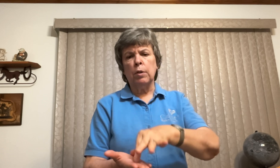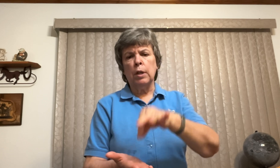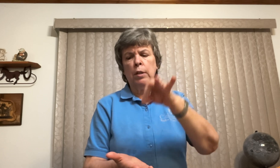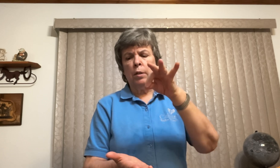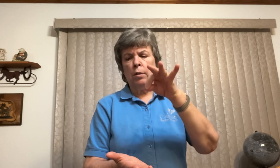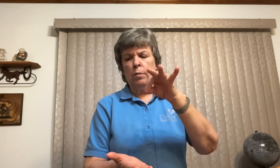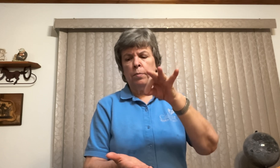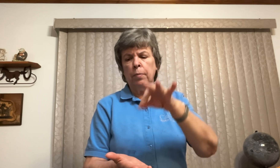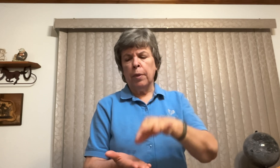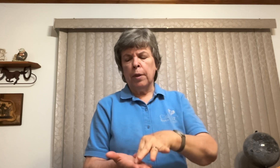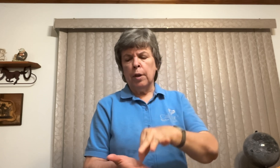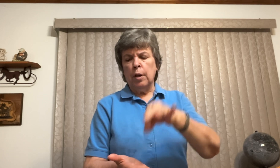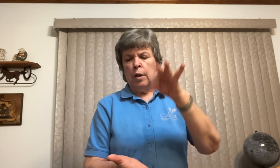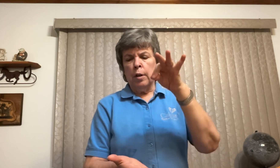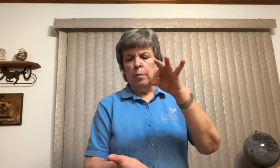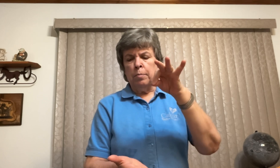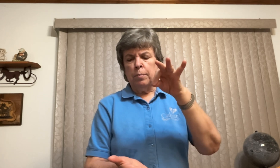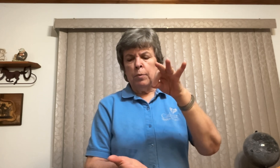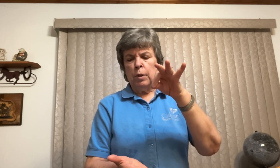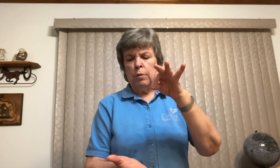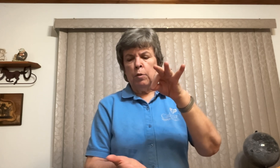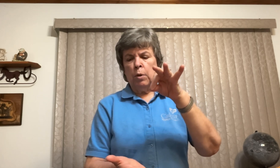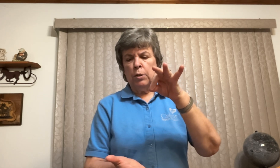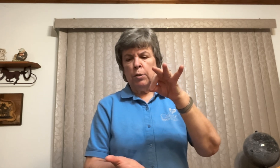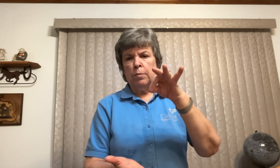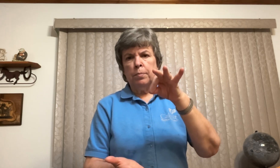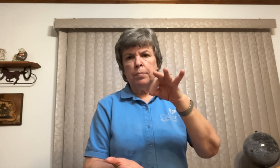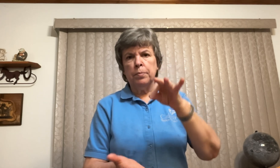hand there, whatever you want to.